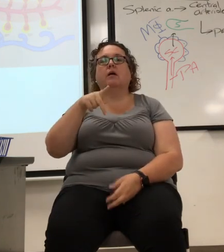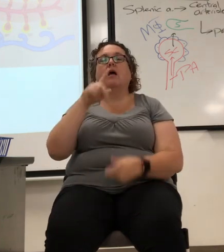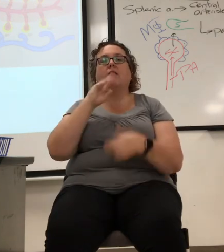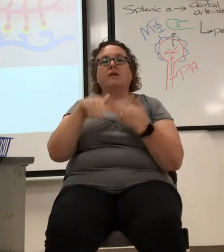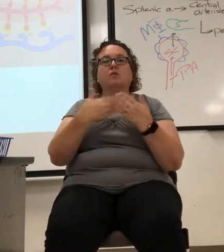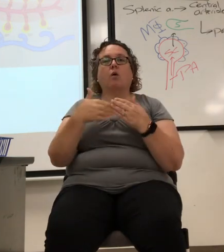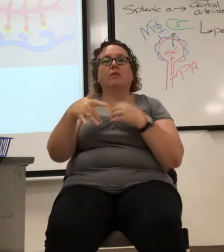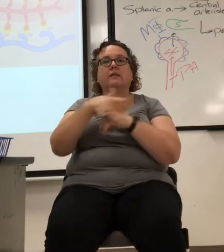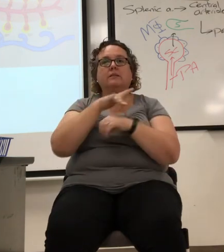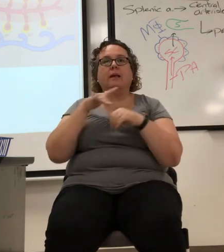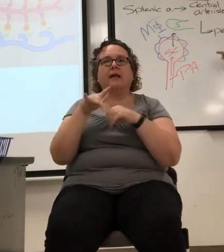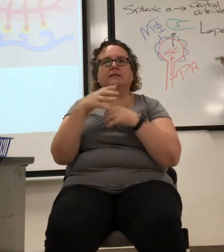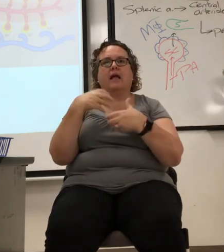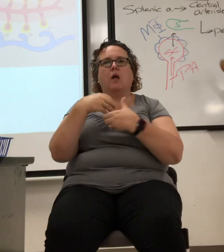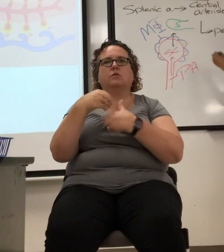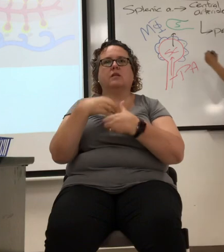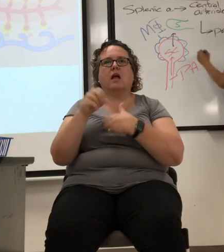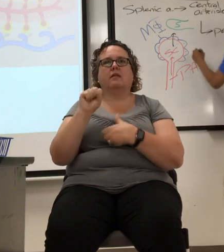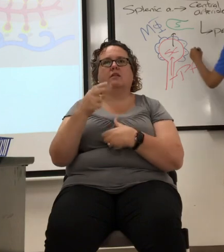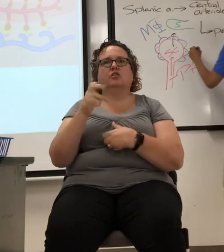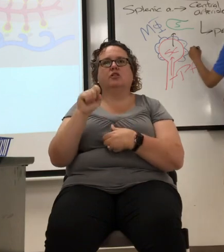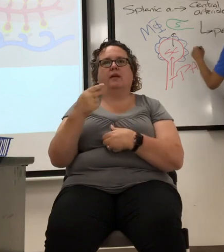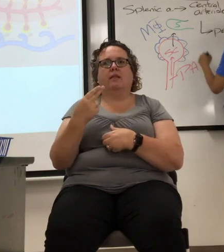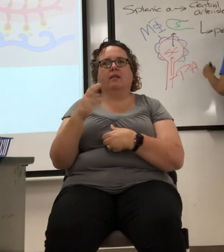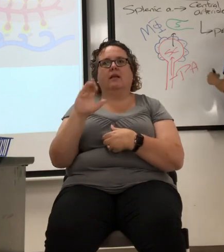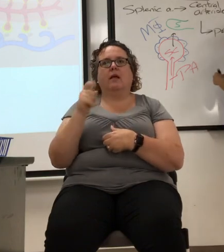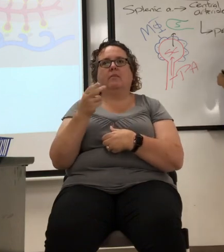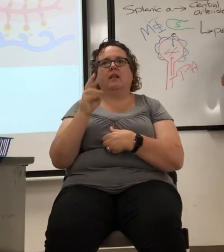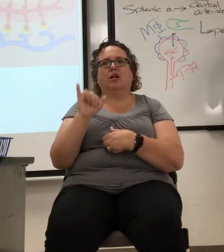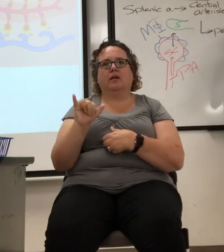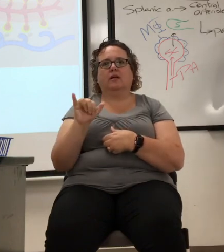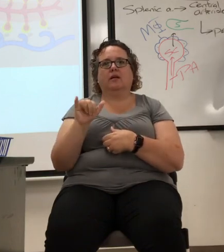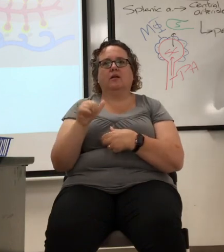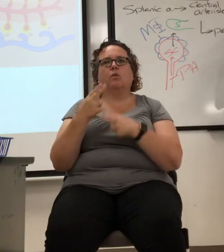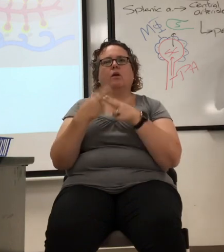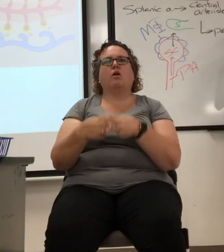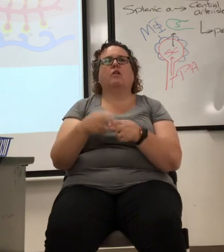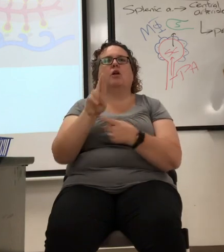space outside the sheath capillary. Call it RP.